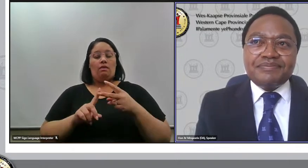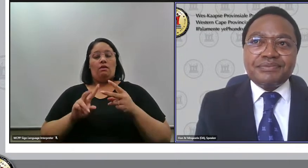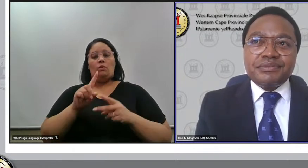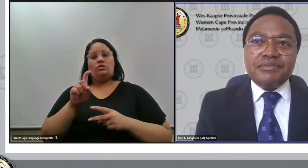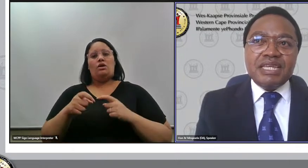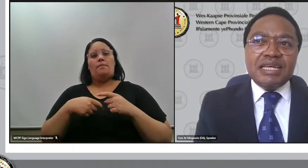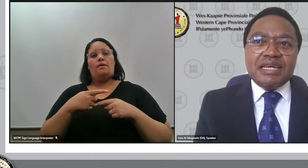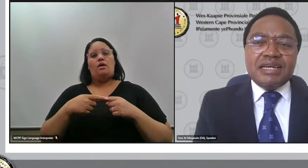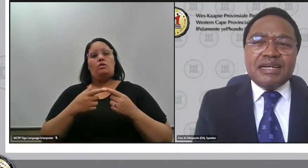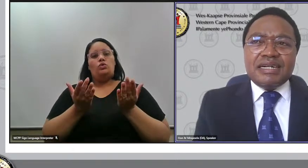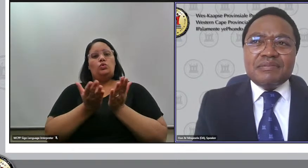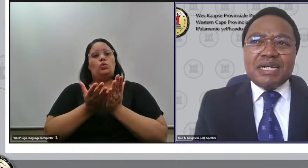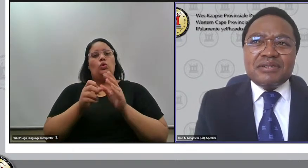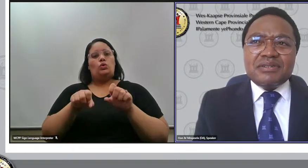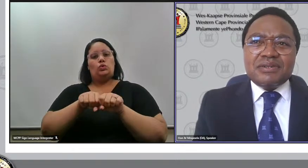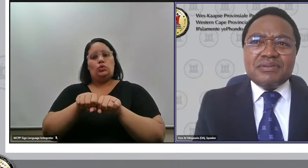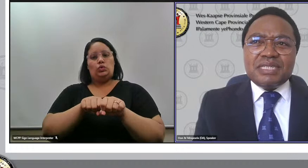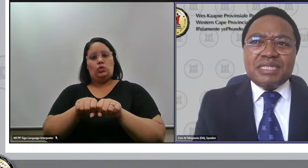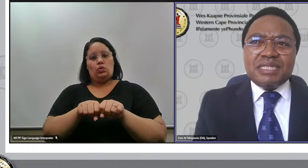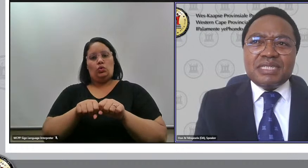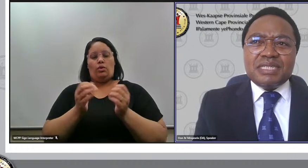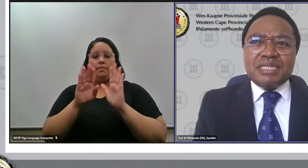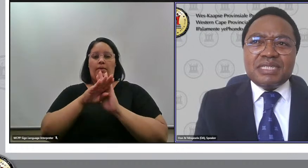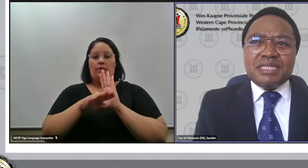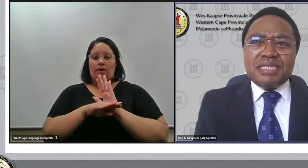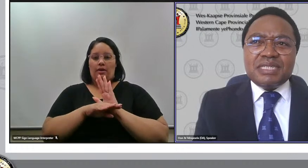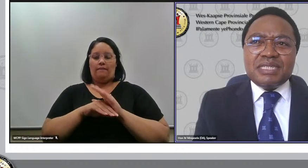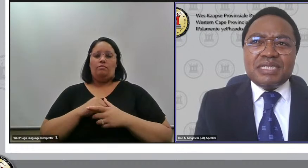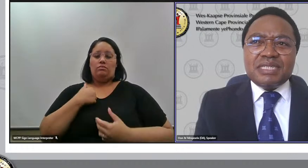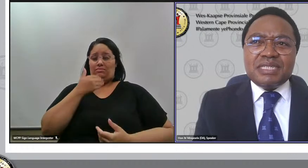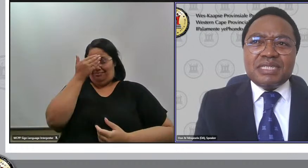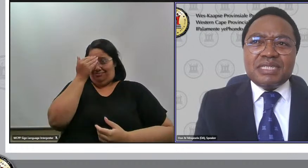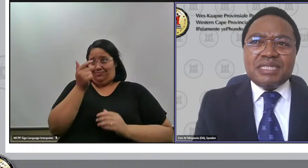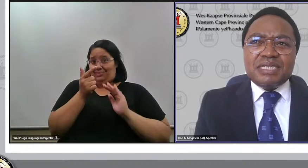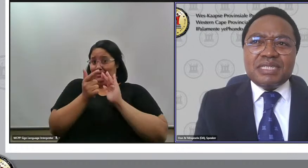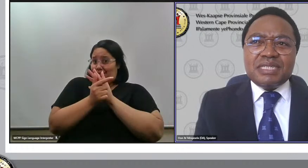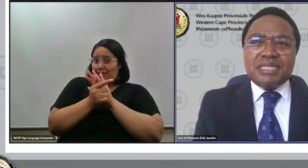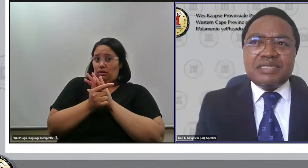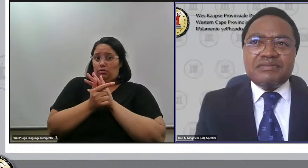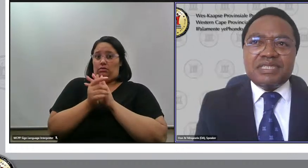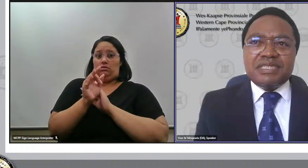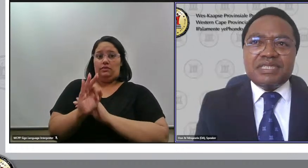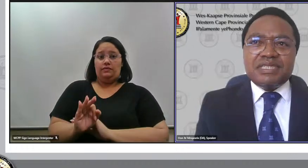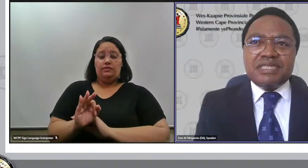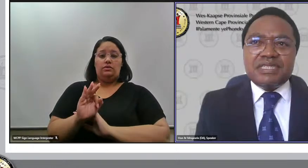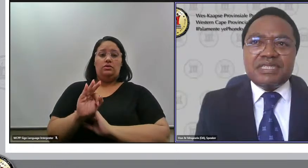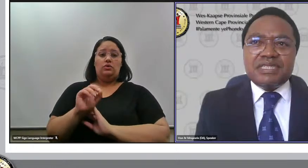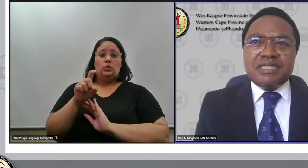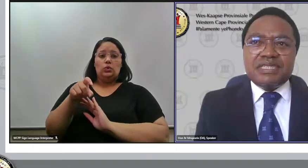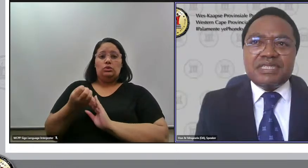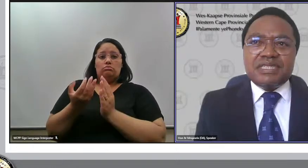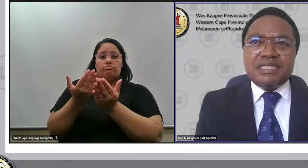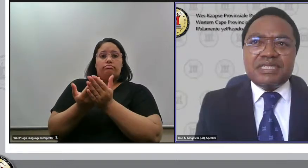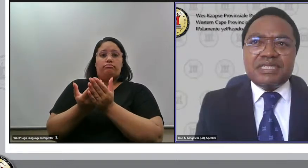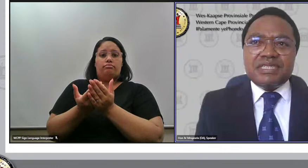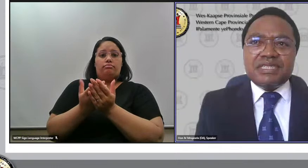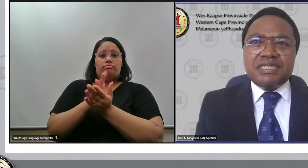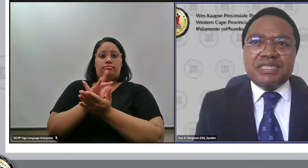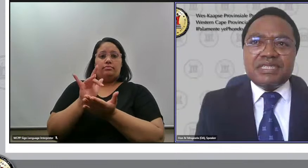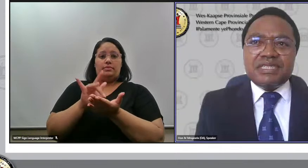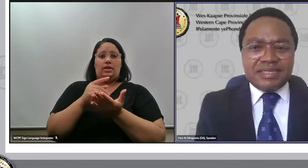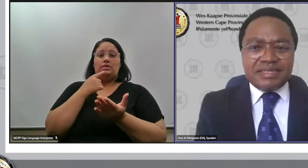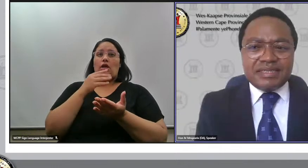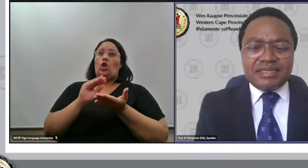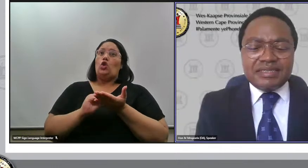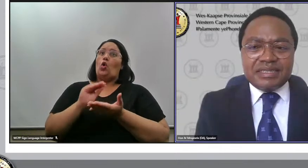program. I don't know legally whether it should be given as cited there is a